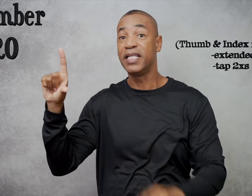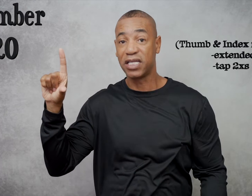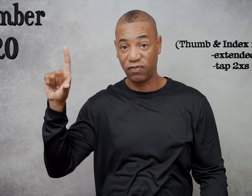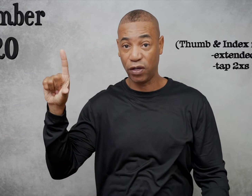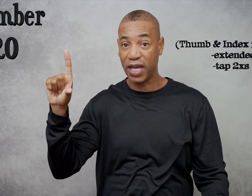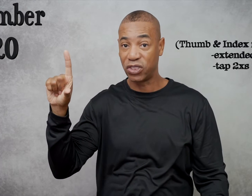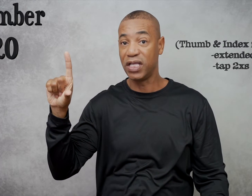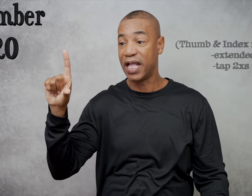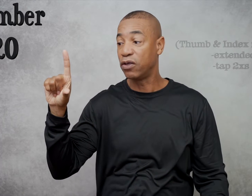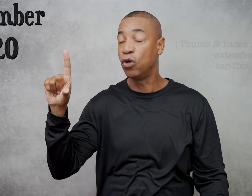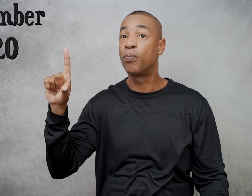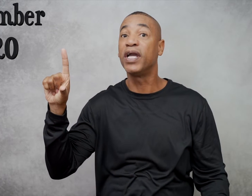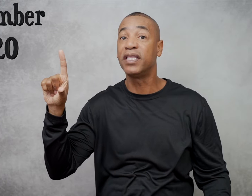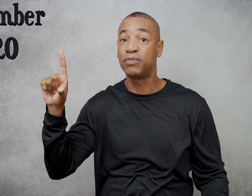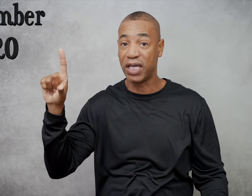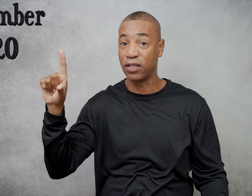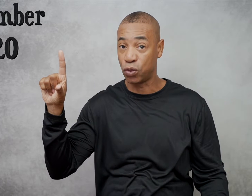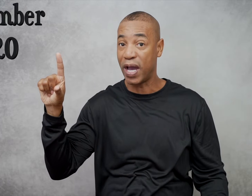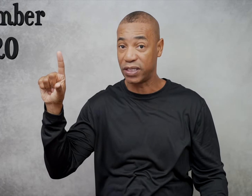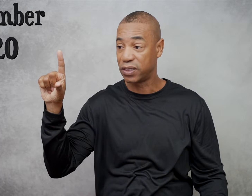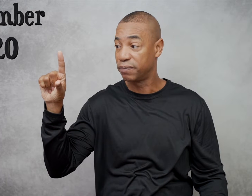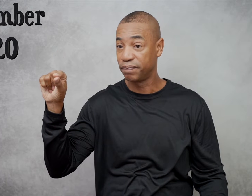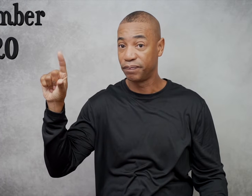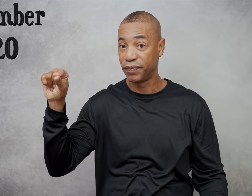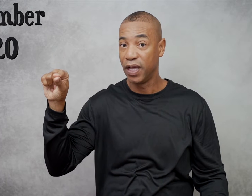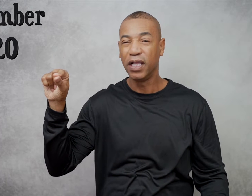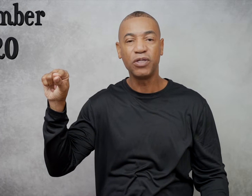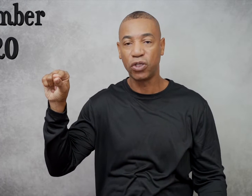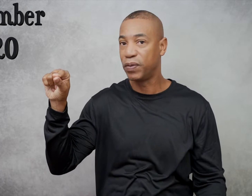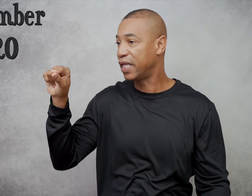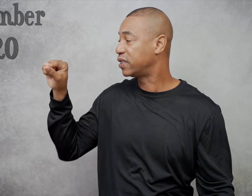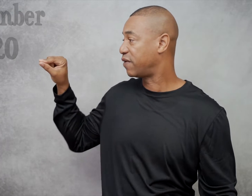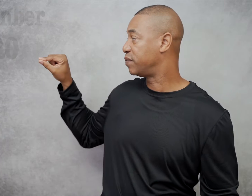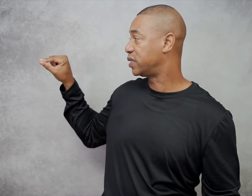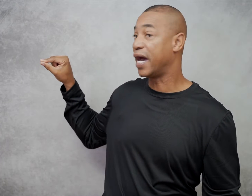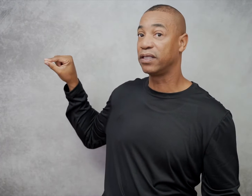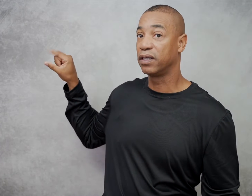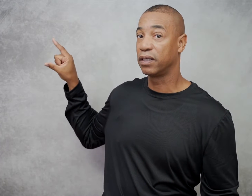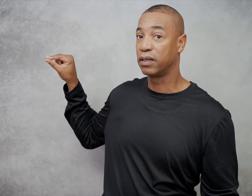index finger extended out, you'll bring them together twice. Let me show you what that looks like from the side.